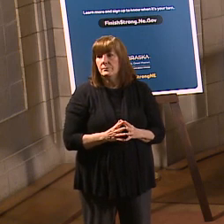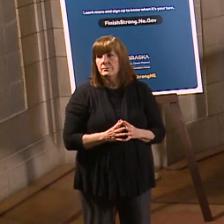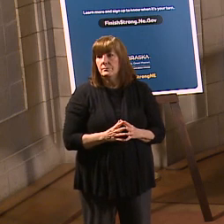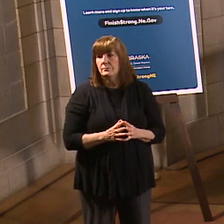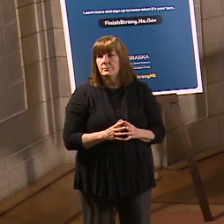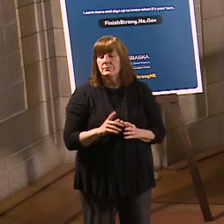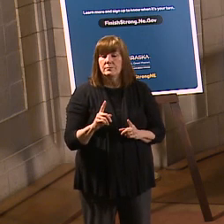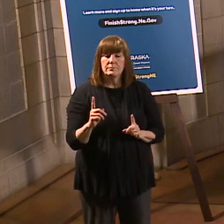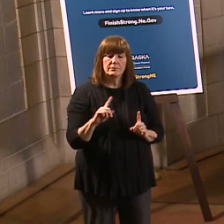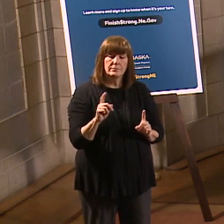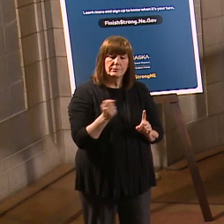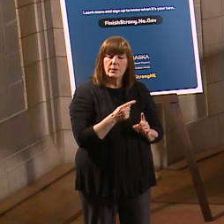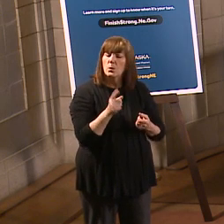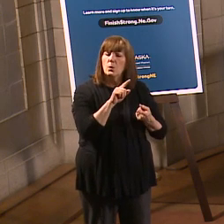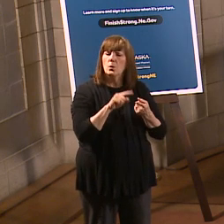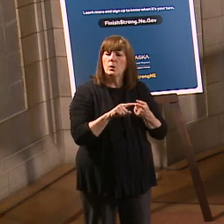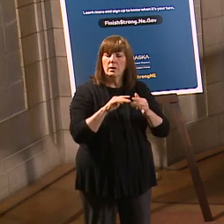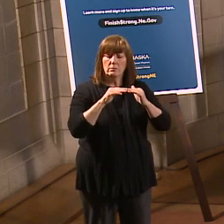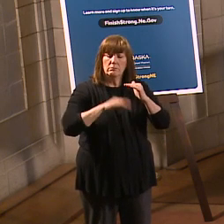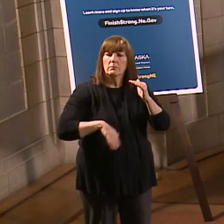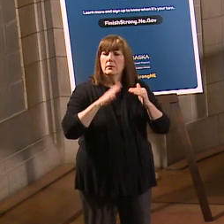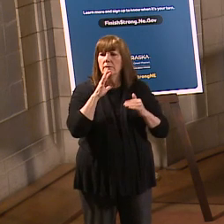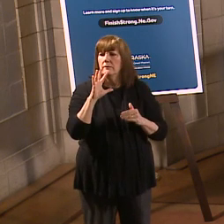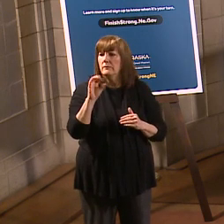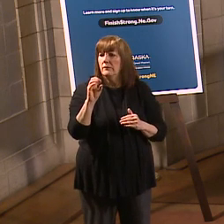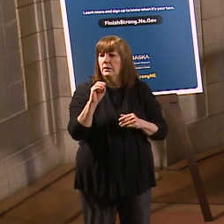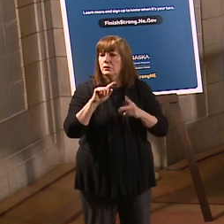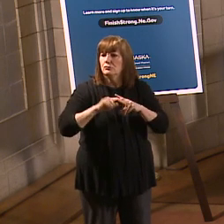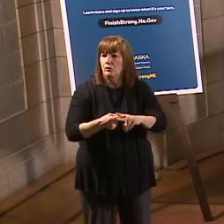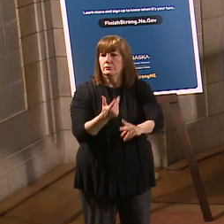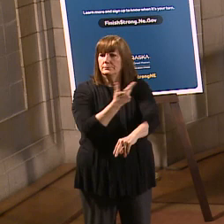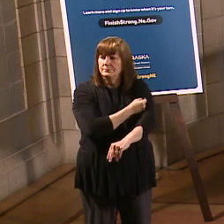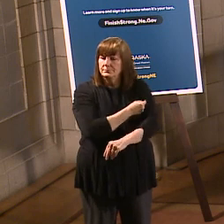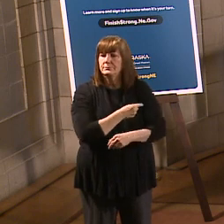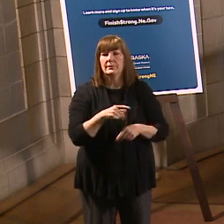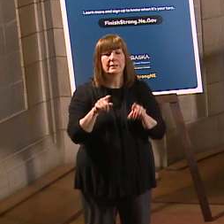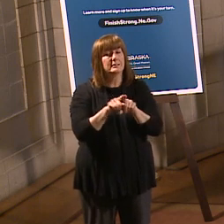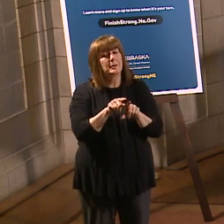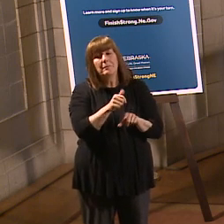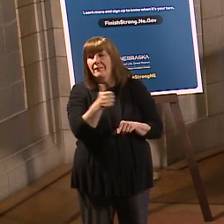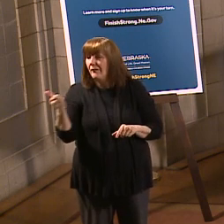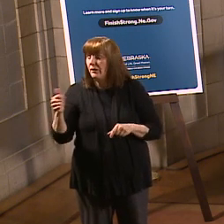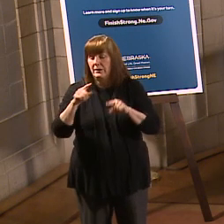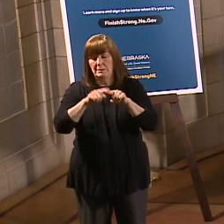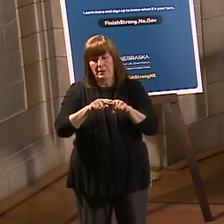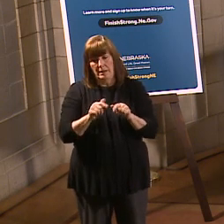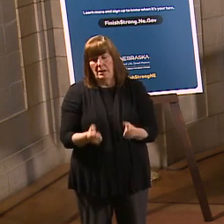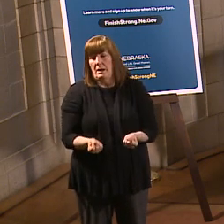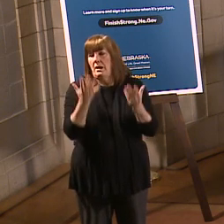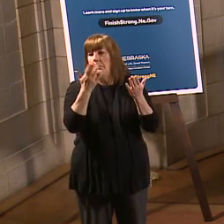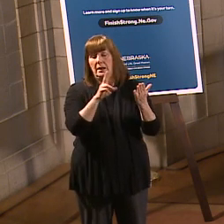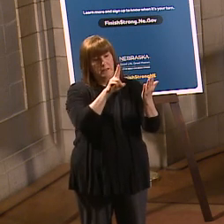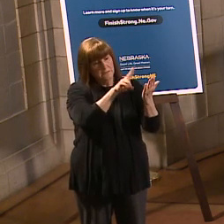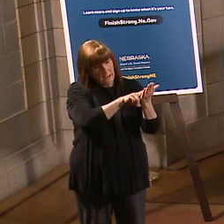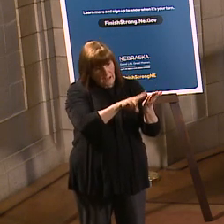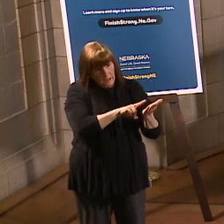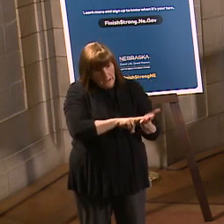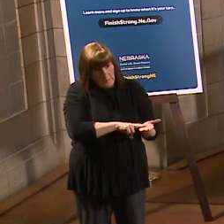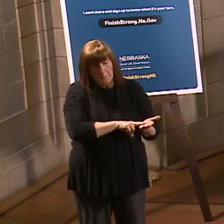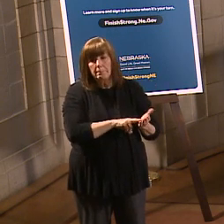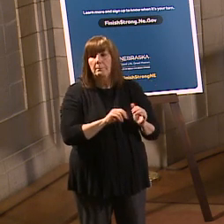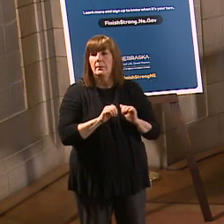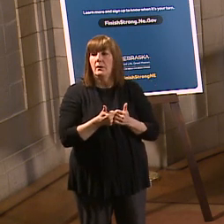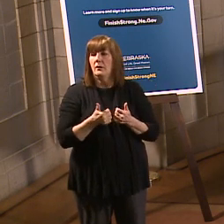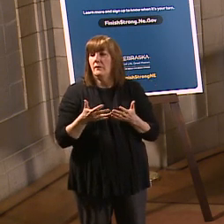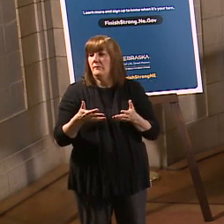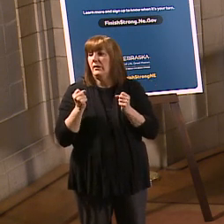So any estimate for when people will be vaccinating people under the age of 50? And Julie, just like with all the others, it just depends on how many people sign up and how quick the uptake is for